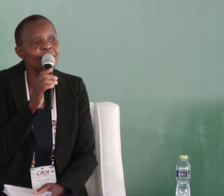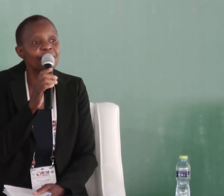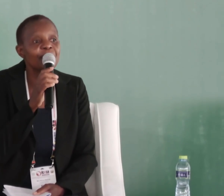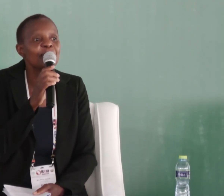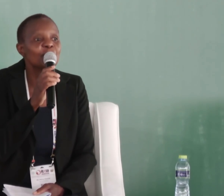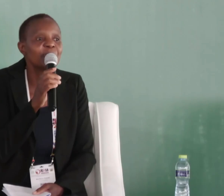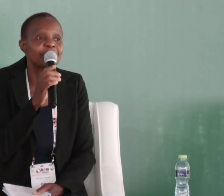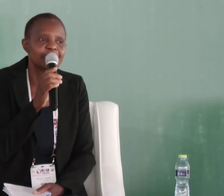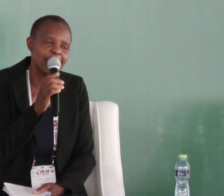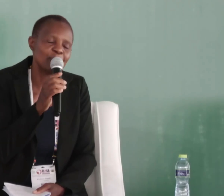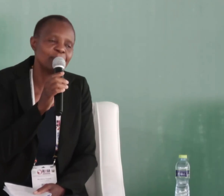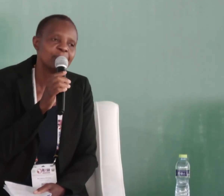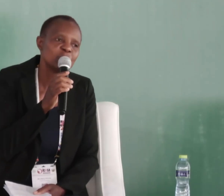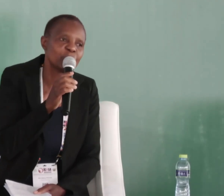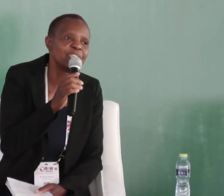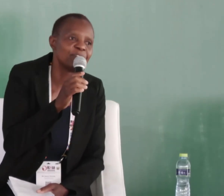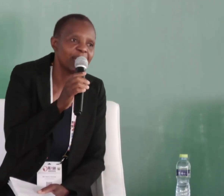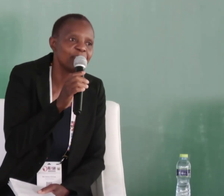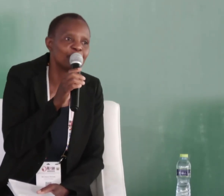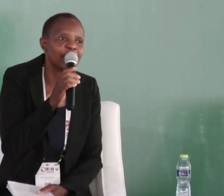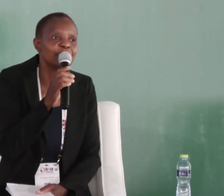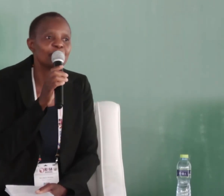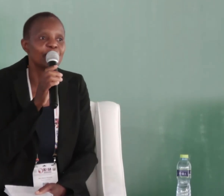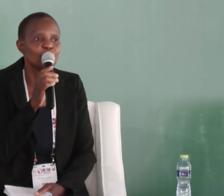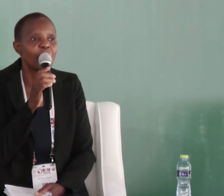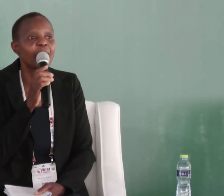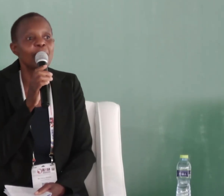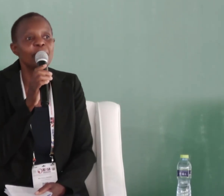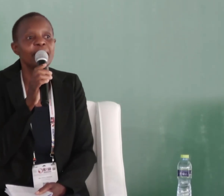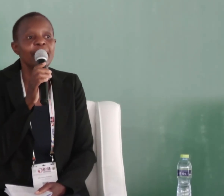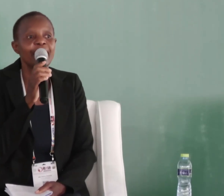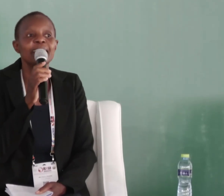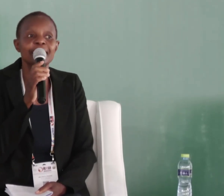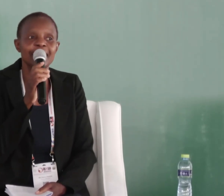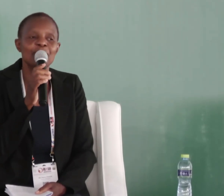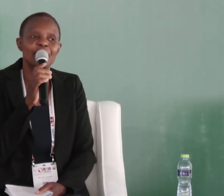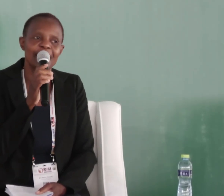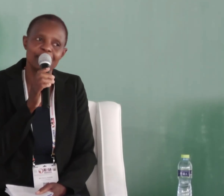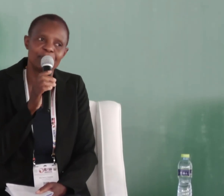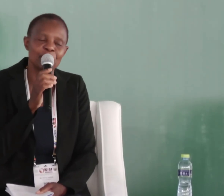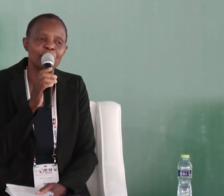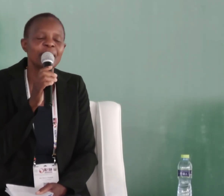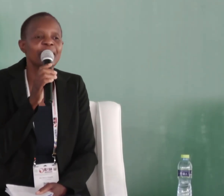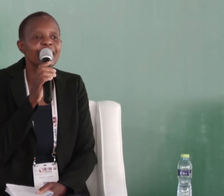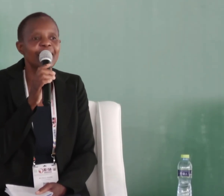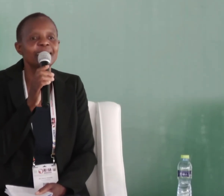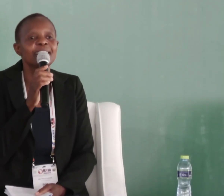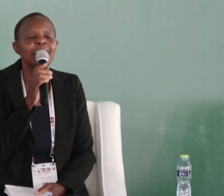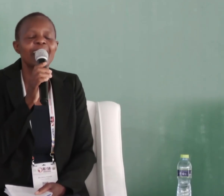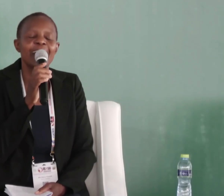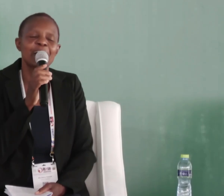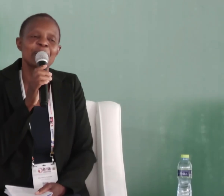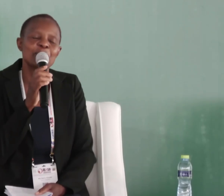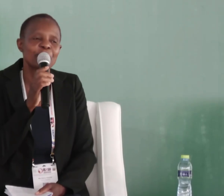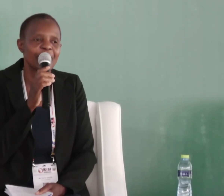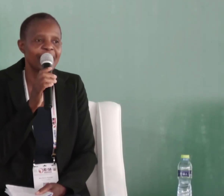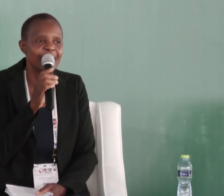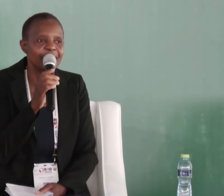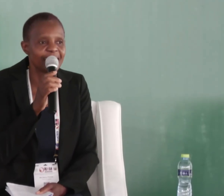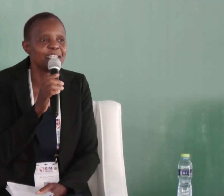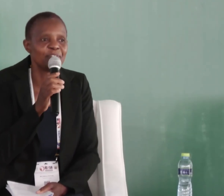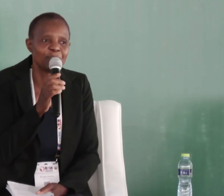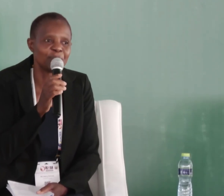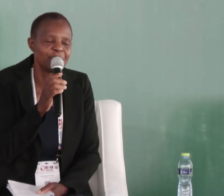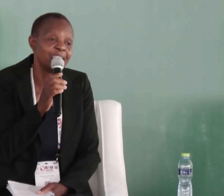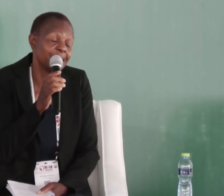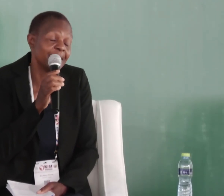serve those same 25 participants who are coming. And each time they refill, he gets an